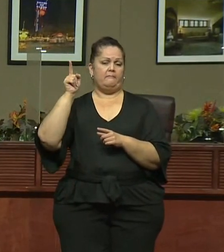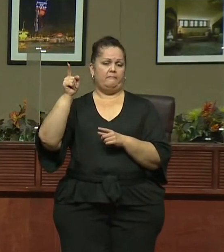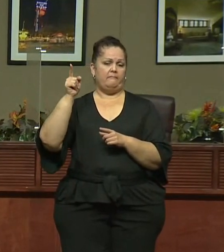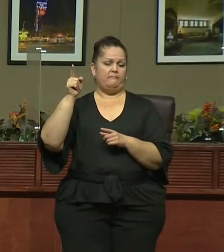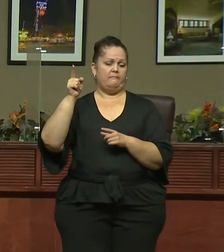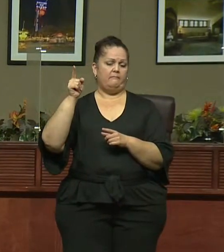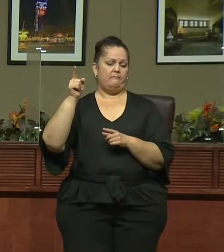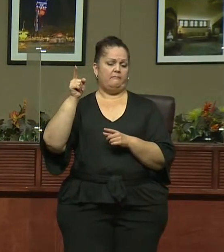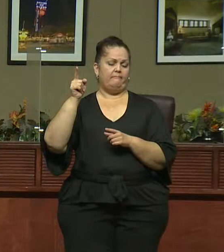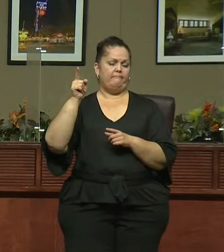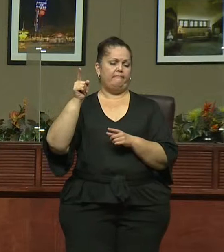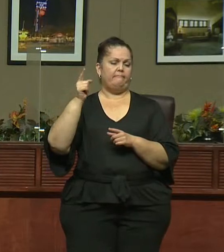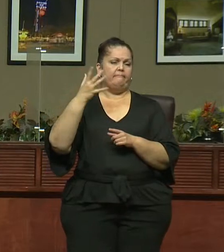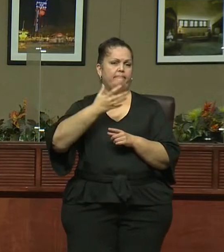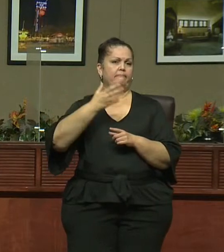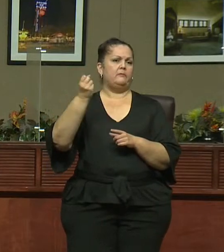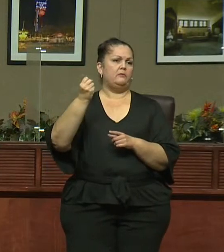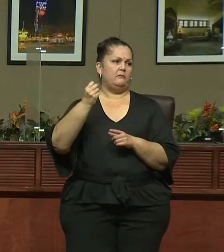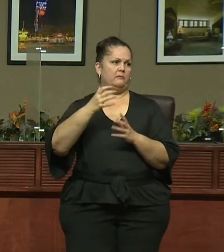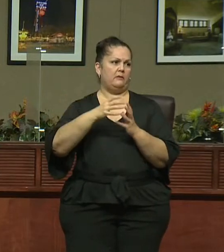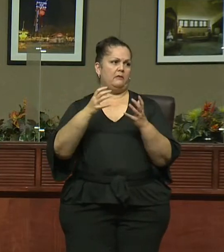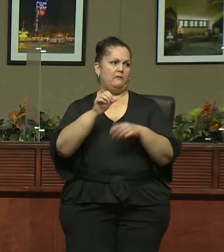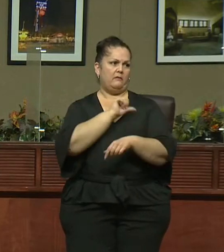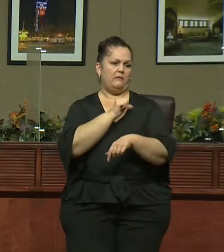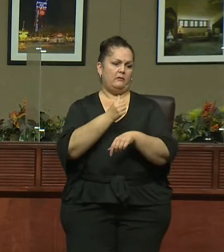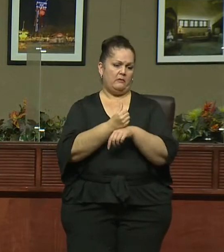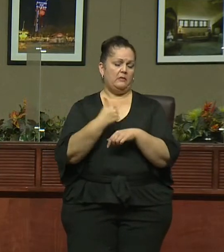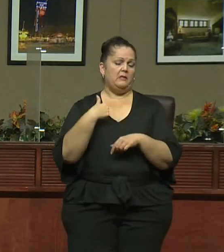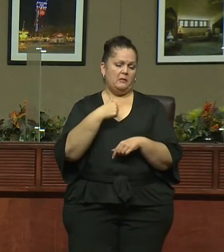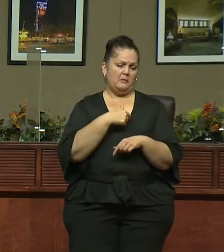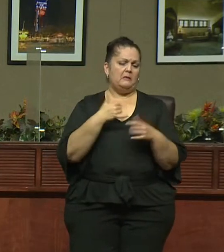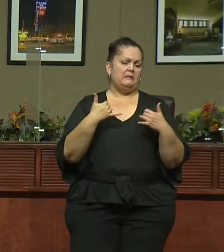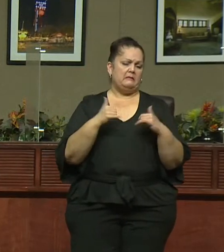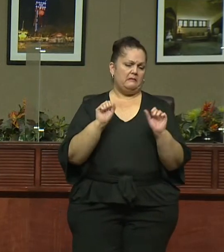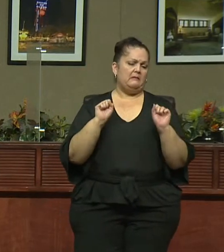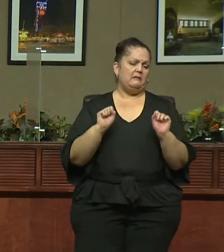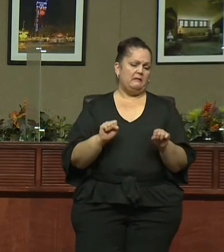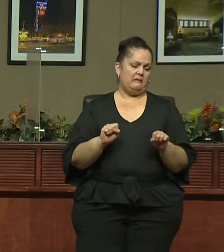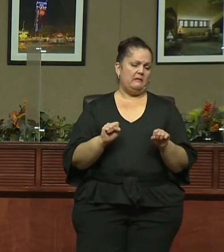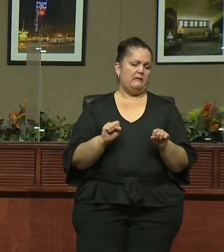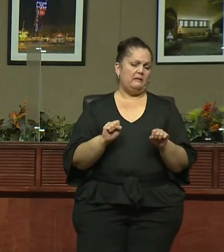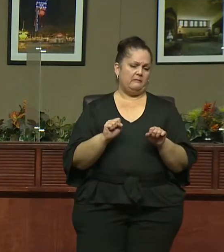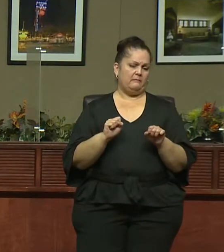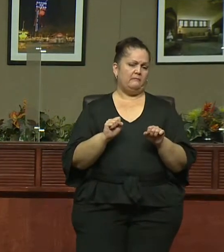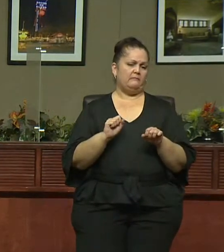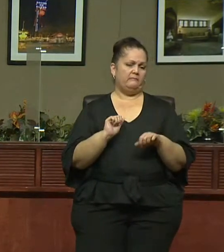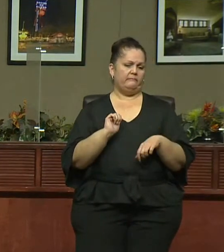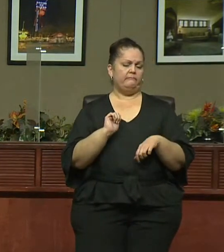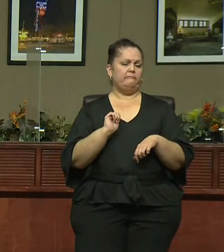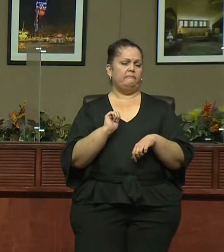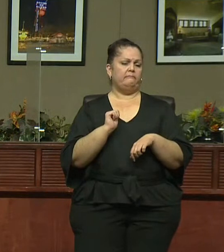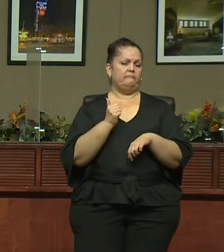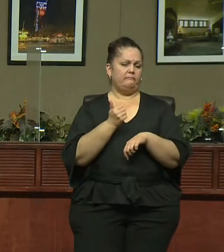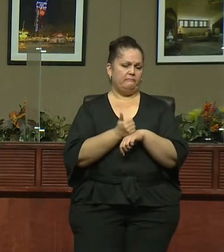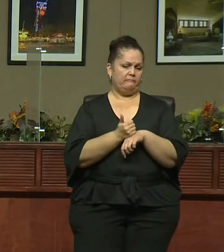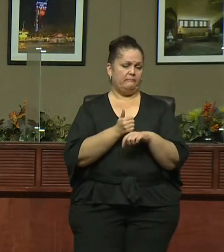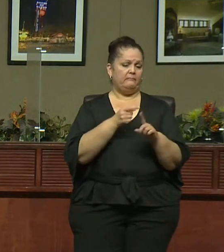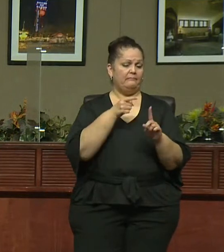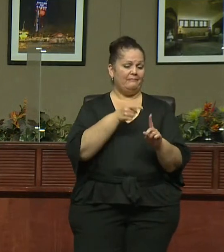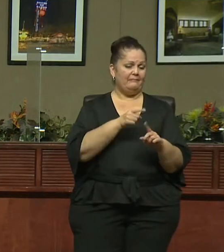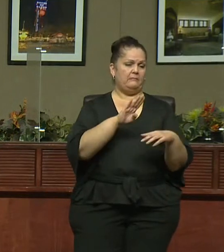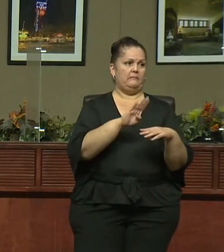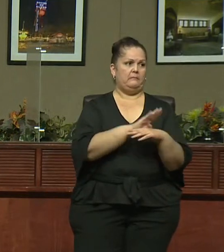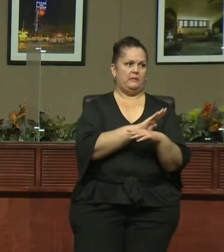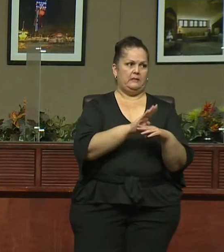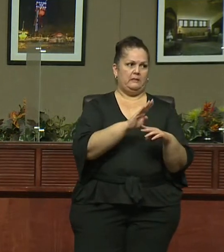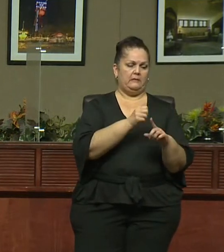enforcement capability away. We still do have the ability to enact some penalties directly on businesses, but